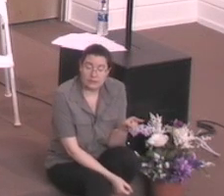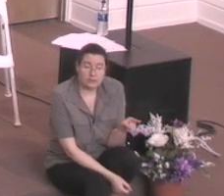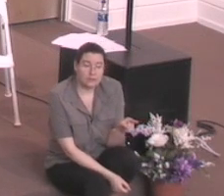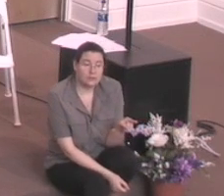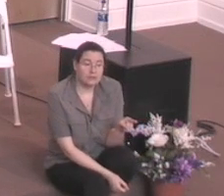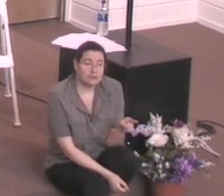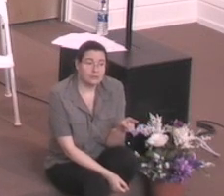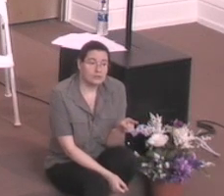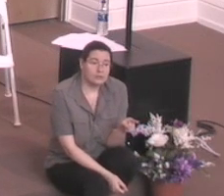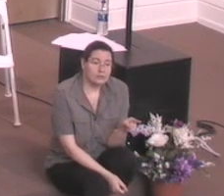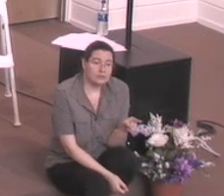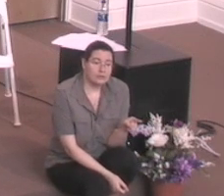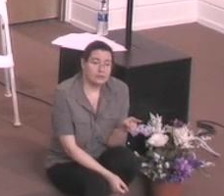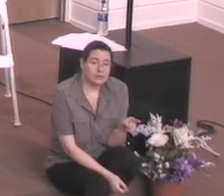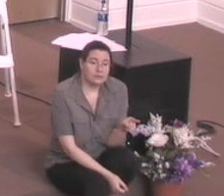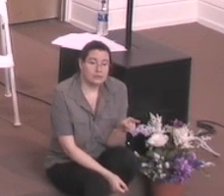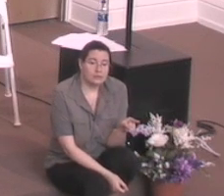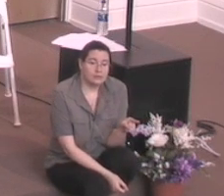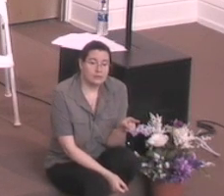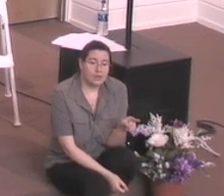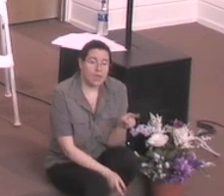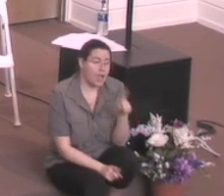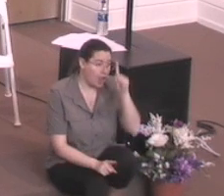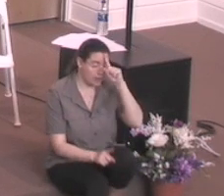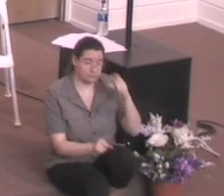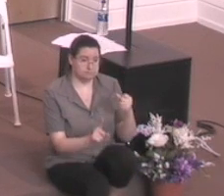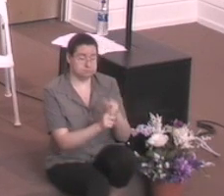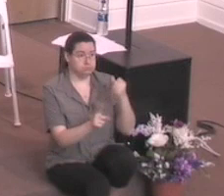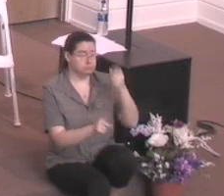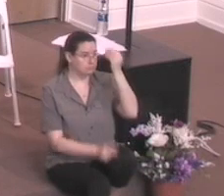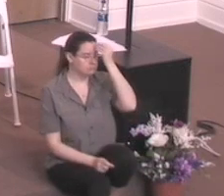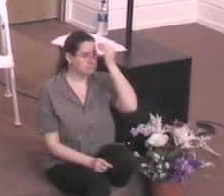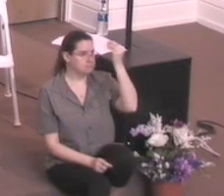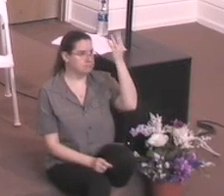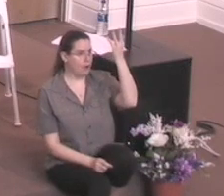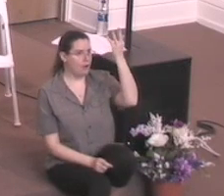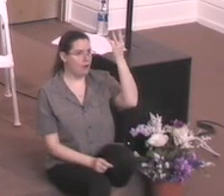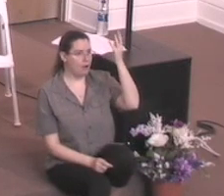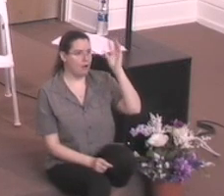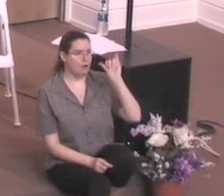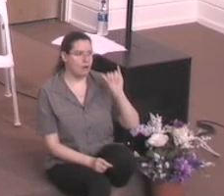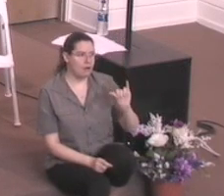and gets a revelation about how great the church is